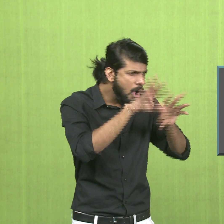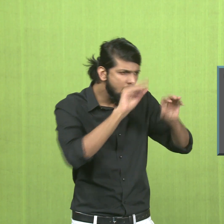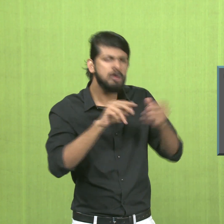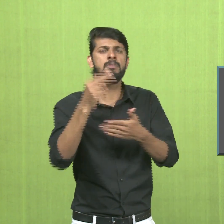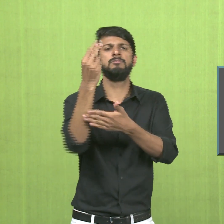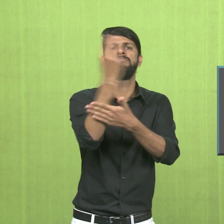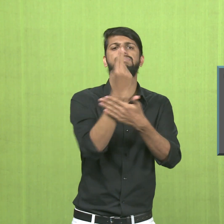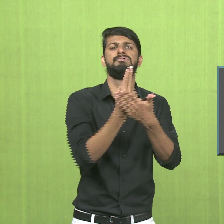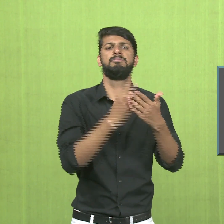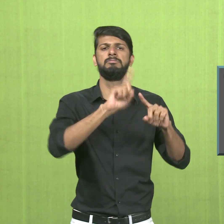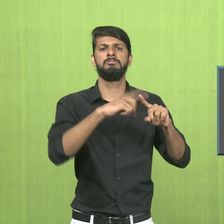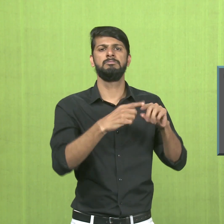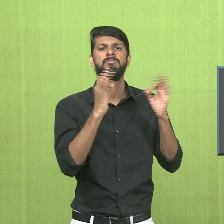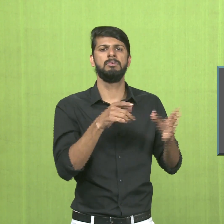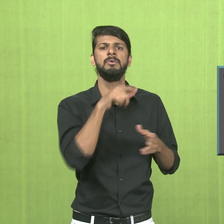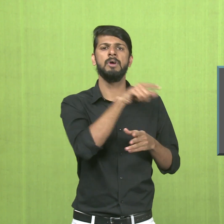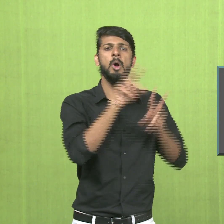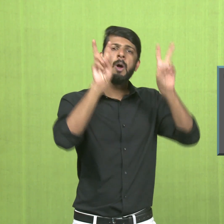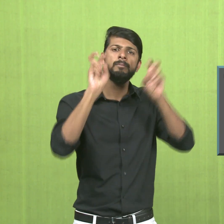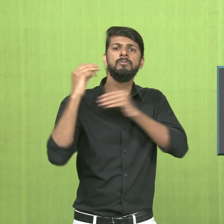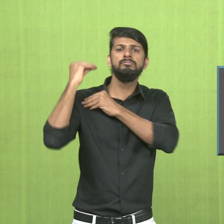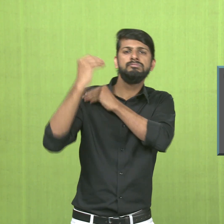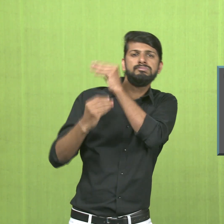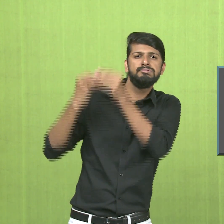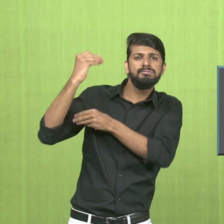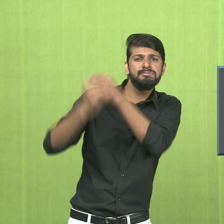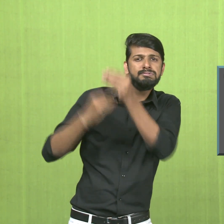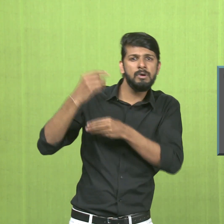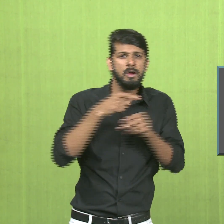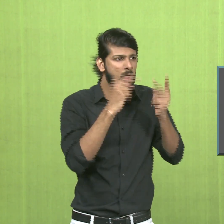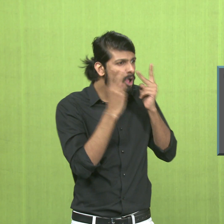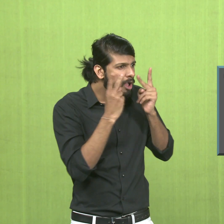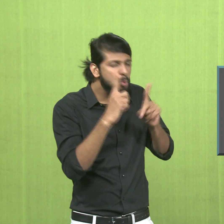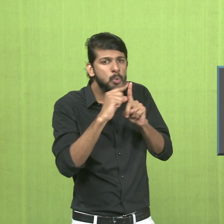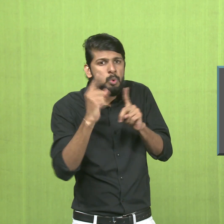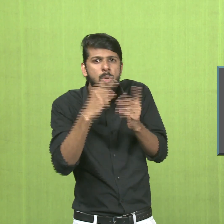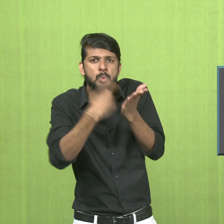and has the experience of making these paintings in connection with the rituals of these communities.